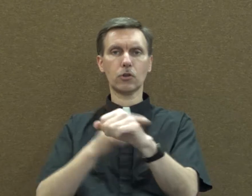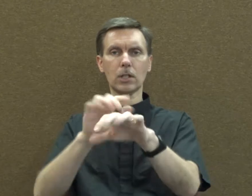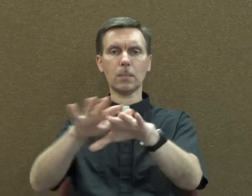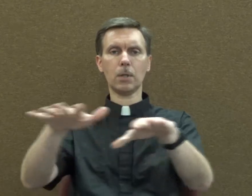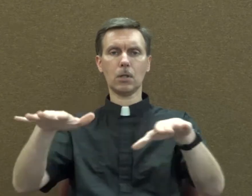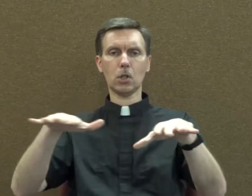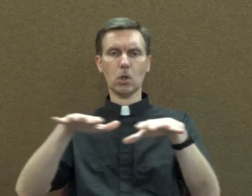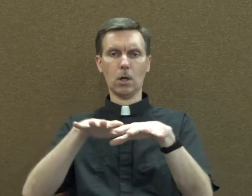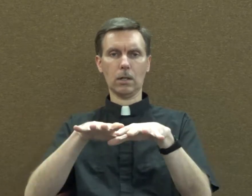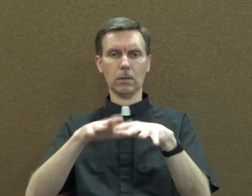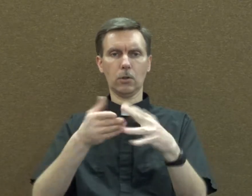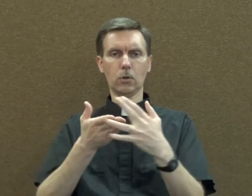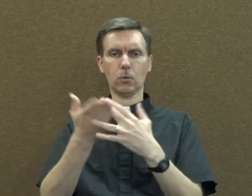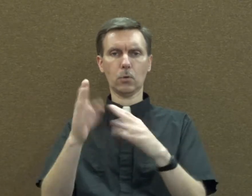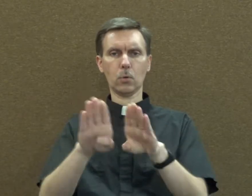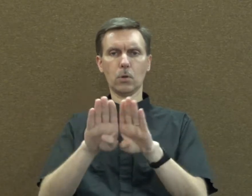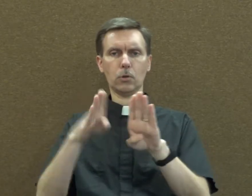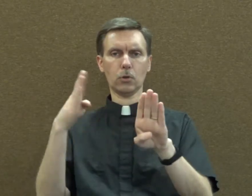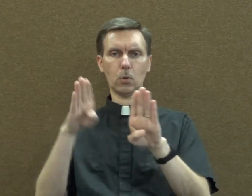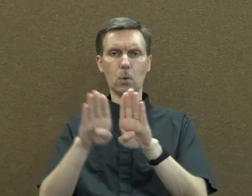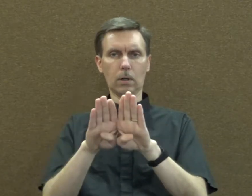sheep yard through the door,